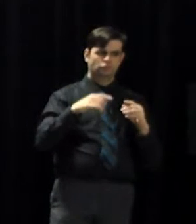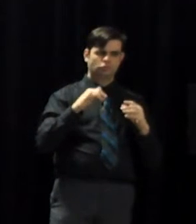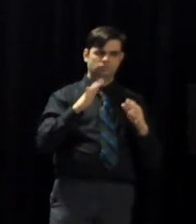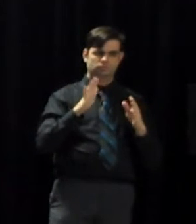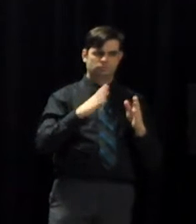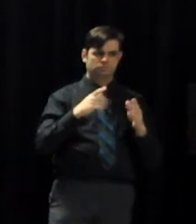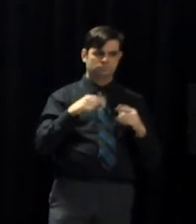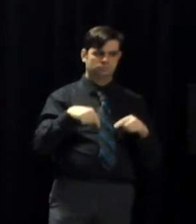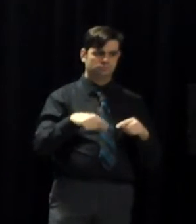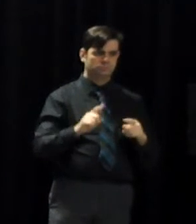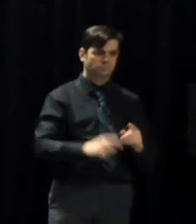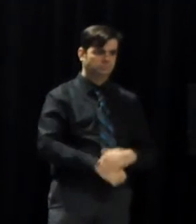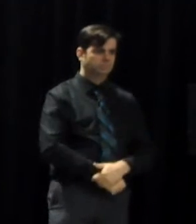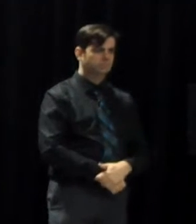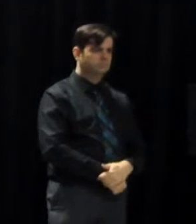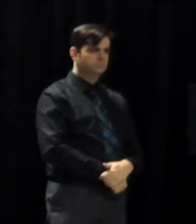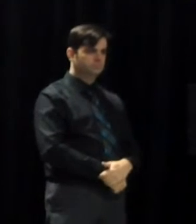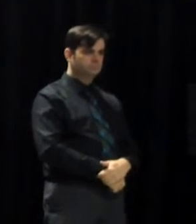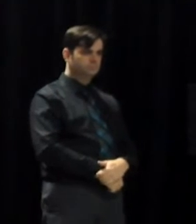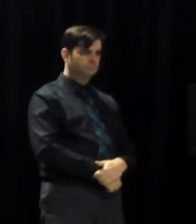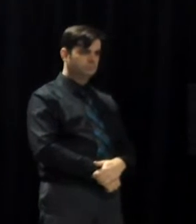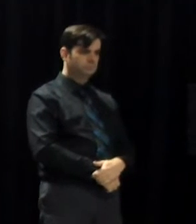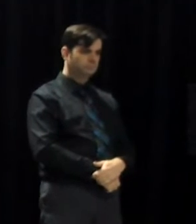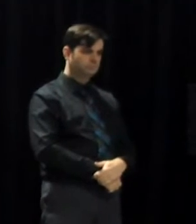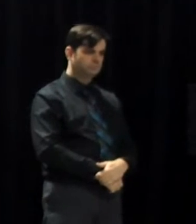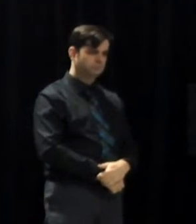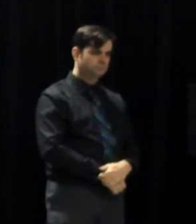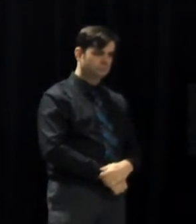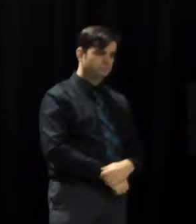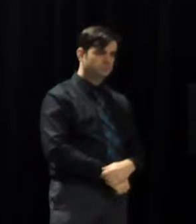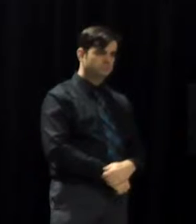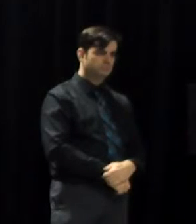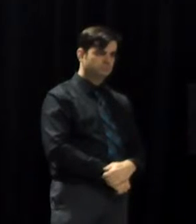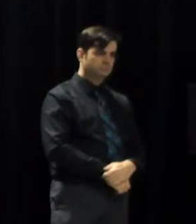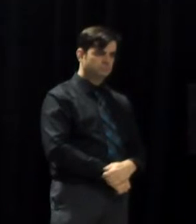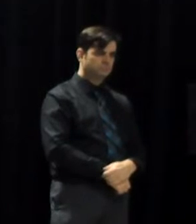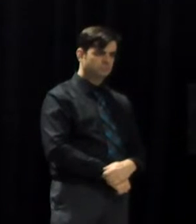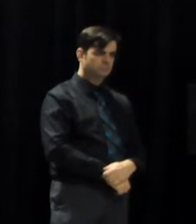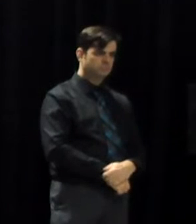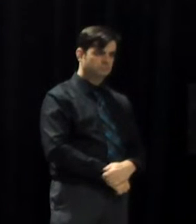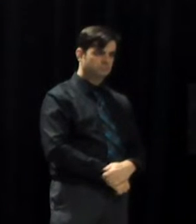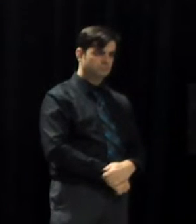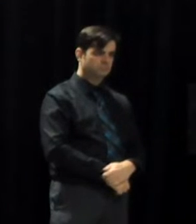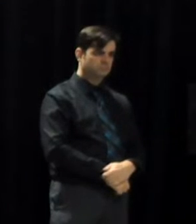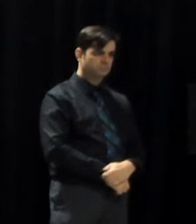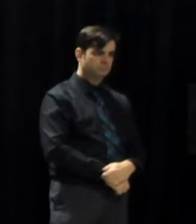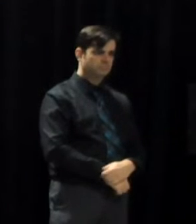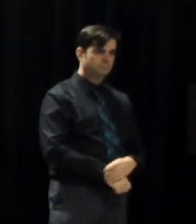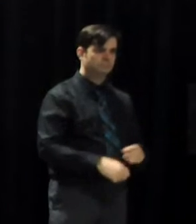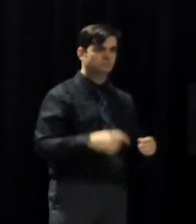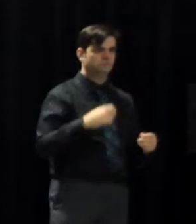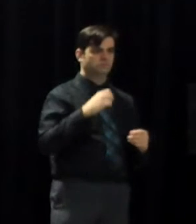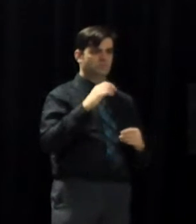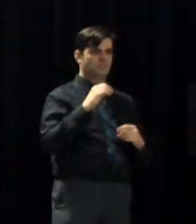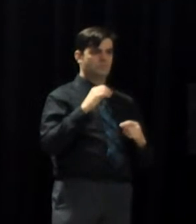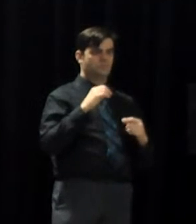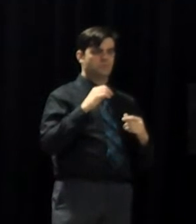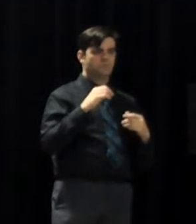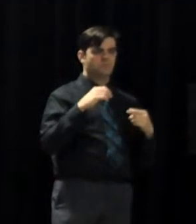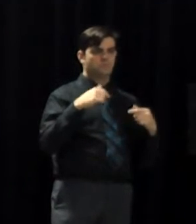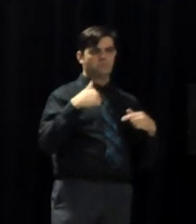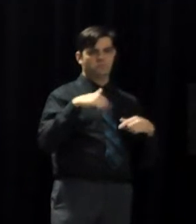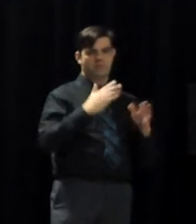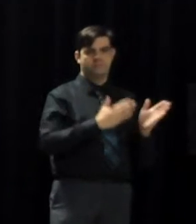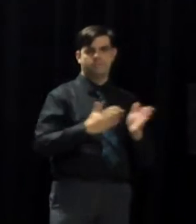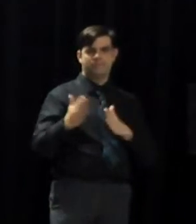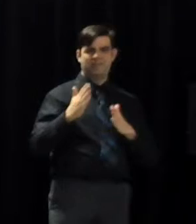become more relevant with the vaccine becoming available. We have some ideas. We've talked about some ideas with Shoppingtown